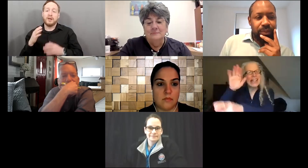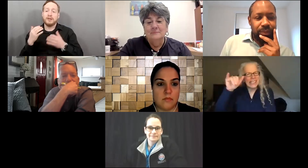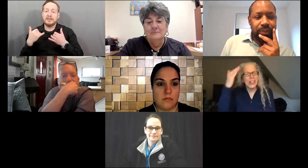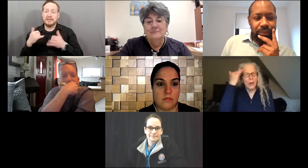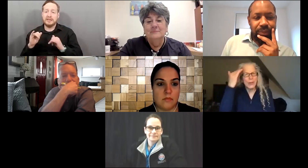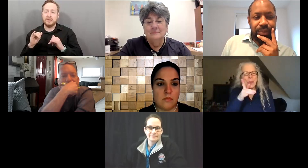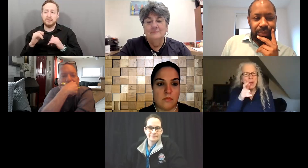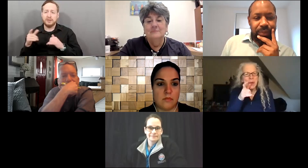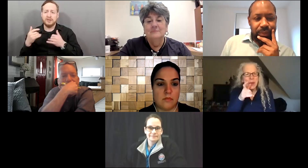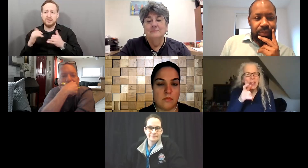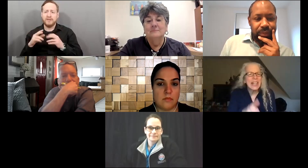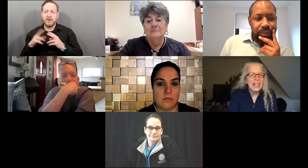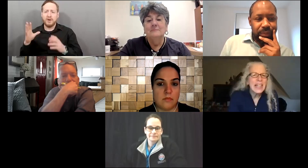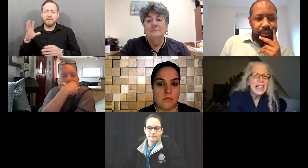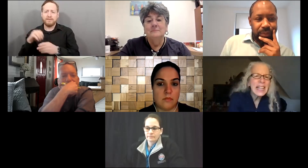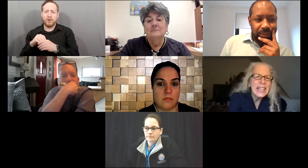Mhm.